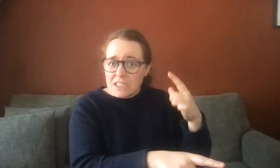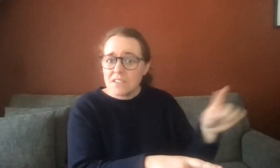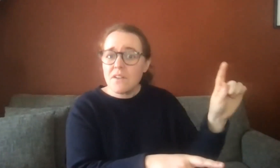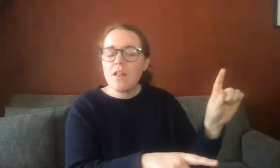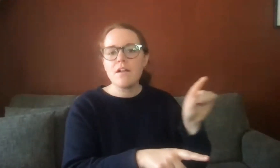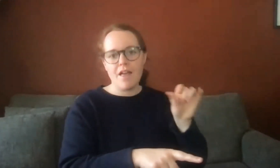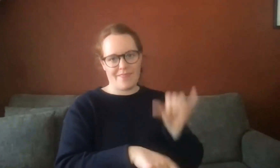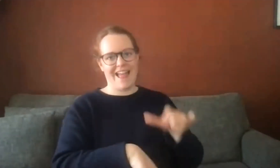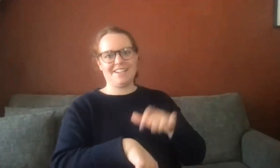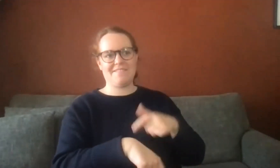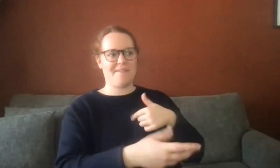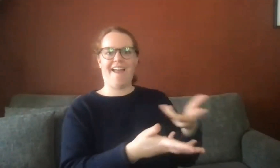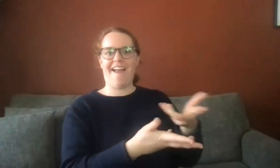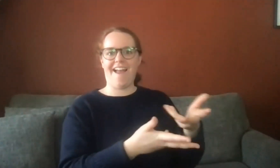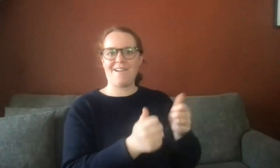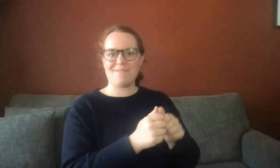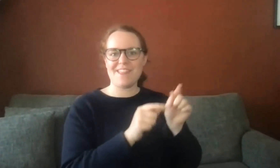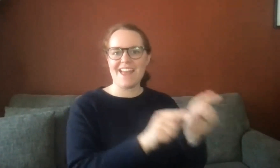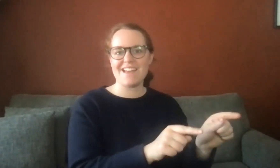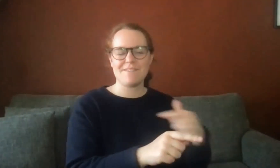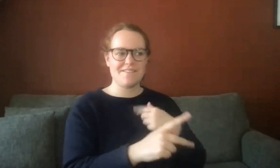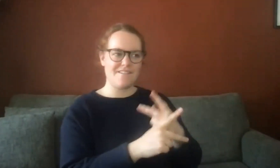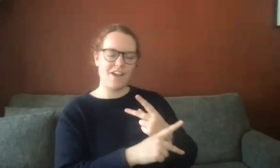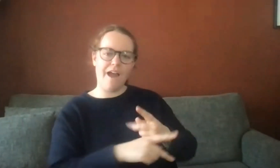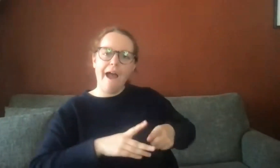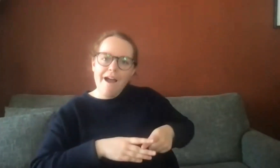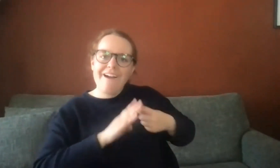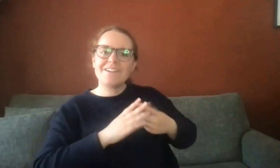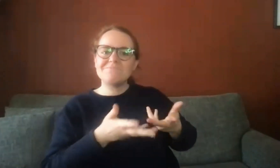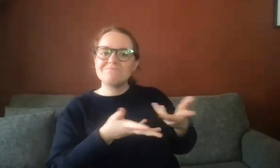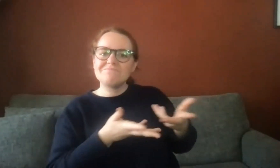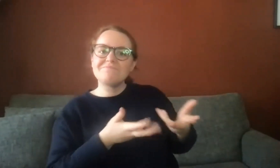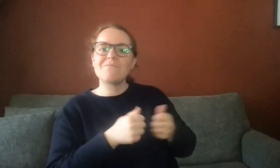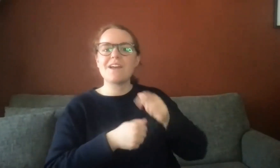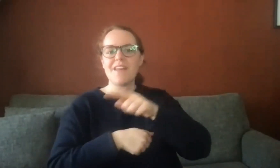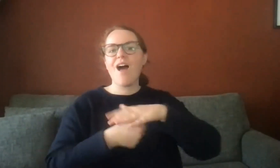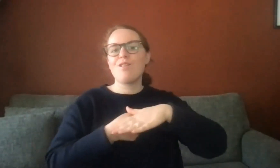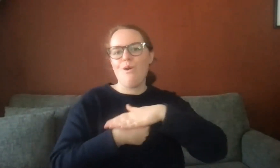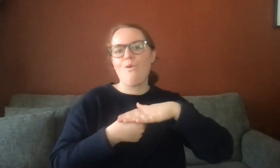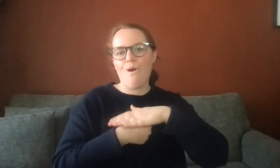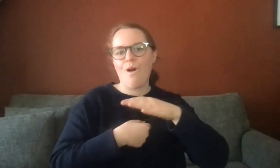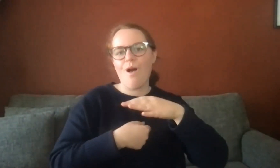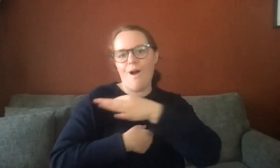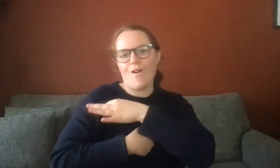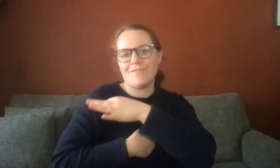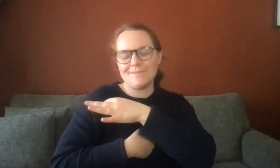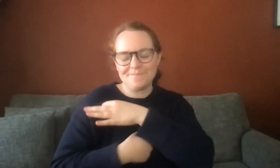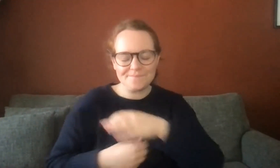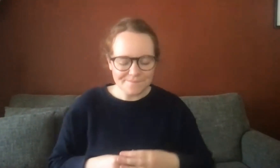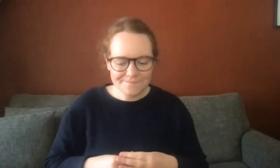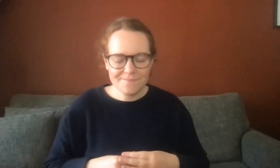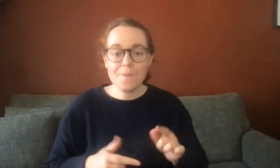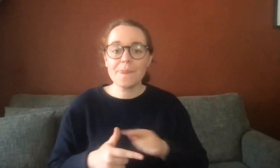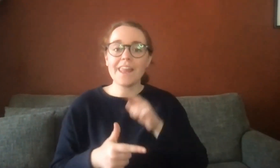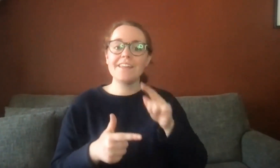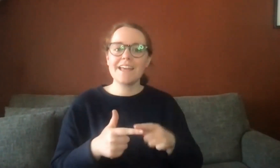that's a great place to start, is just having that initial conversation and meeting with our local Community Futures office there. And then we'll kind of plan for